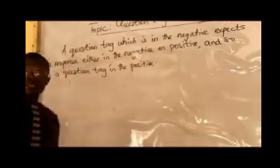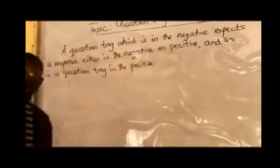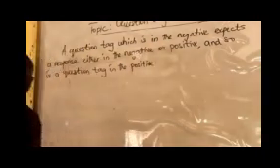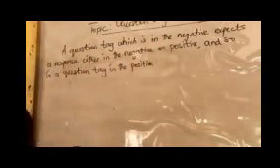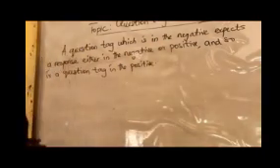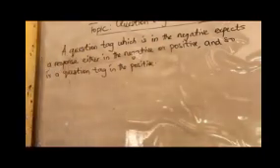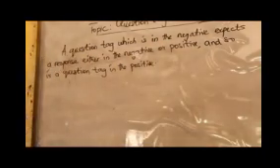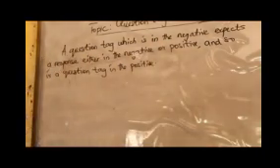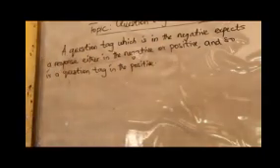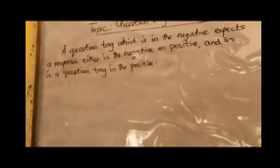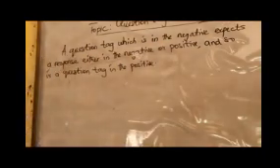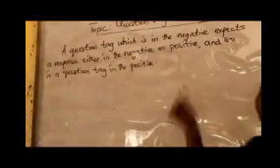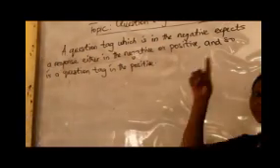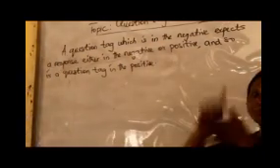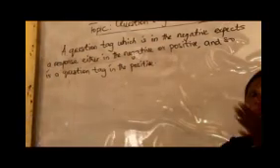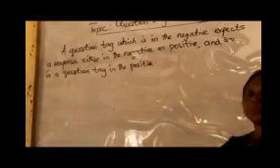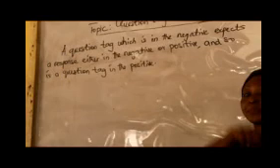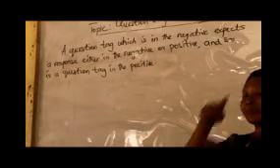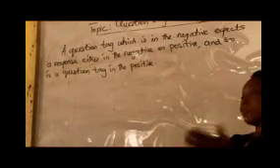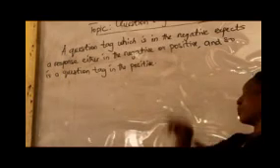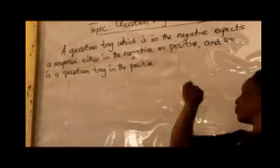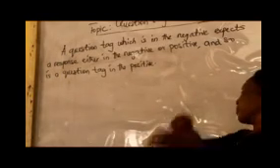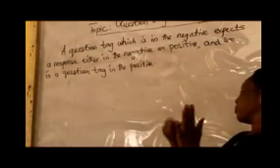What this means